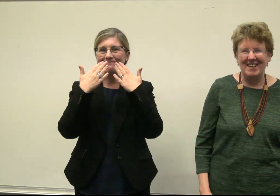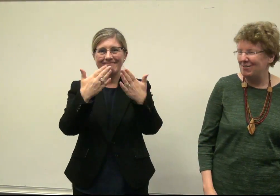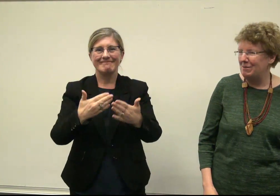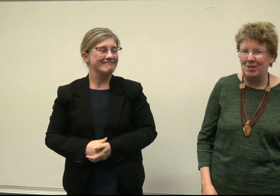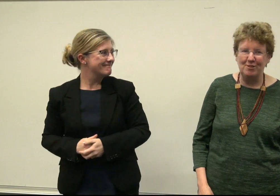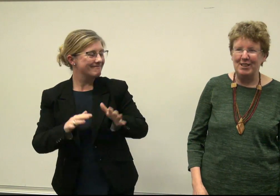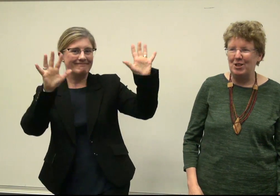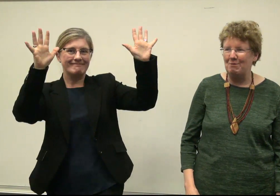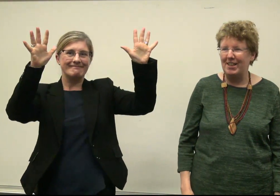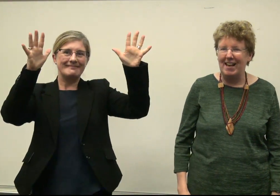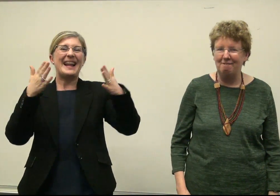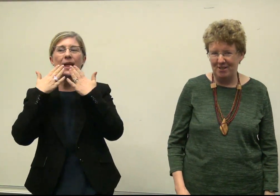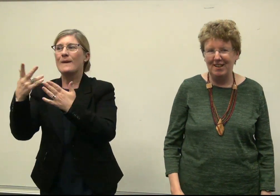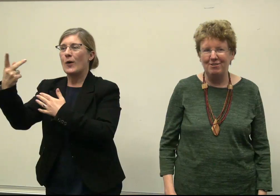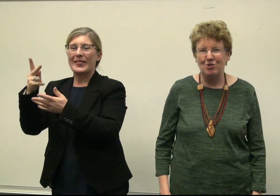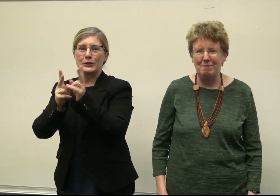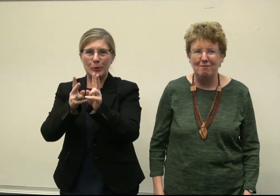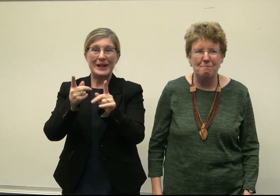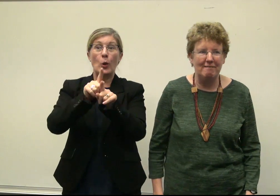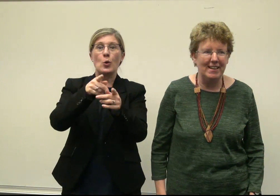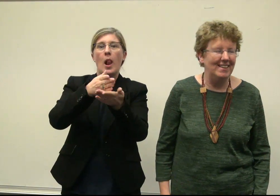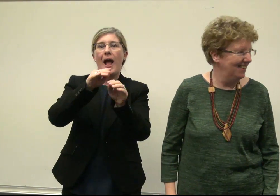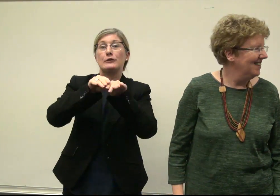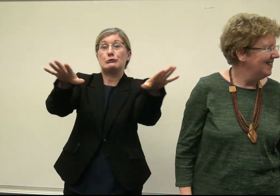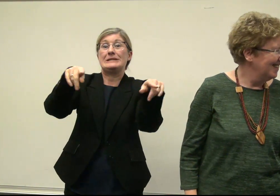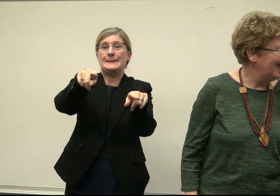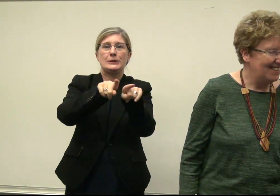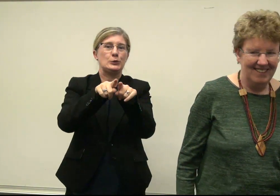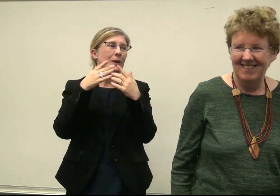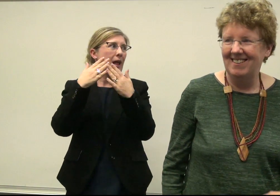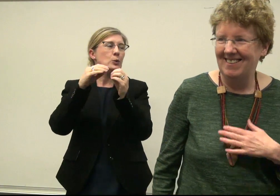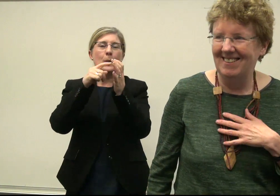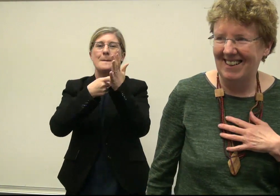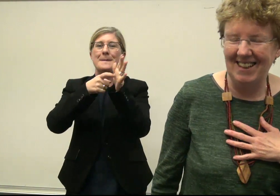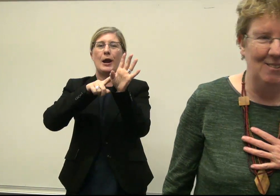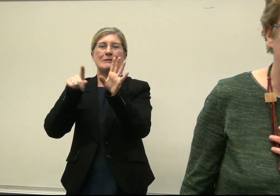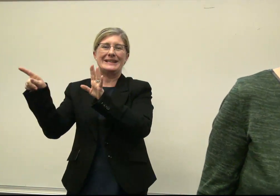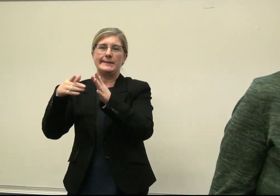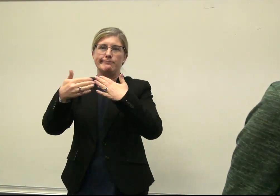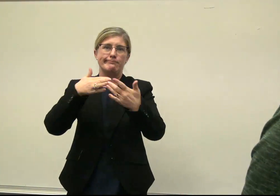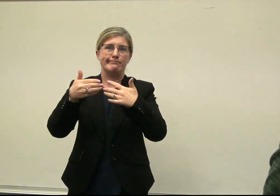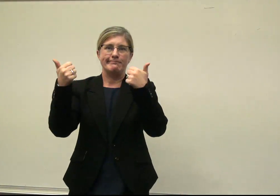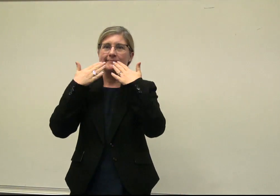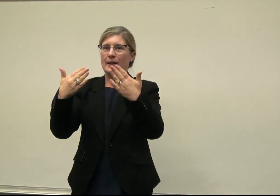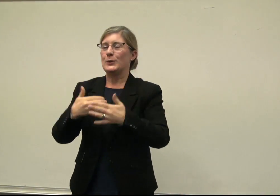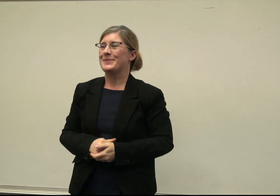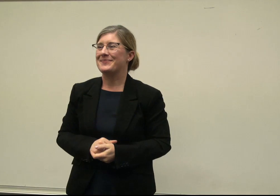Okay. Thank you very much for the interpreting and for the live streaming. Yeah, Bye. thank you. Thanks for both of you.